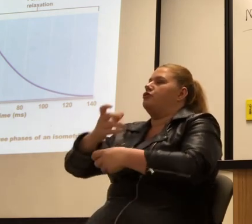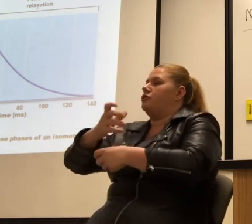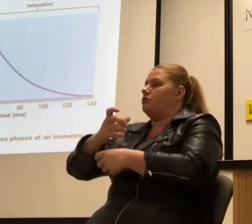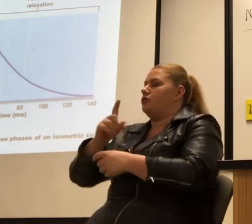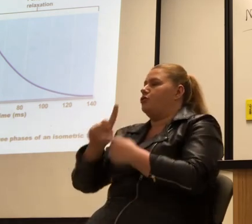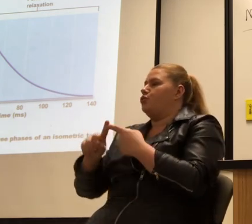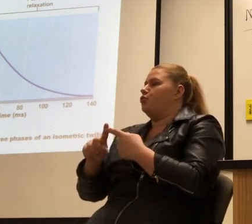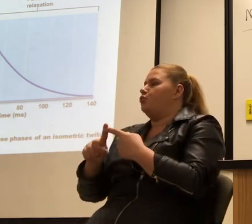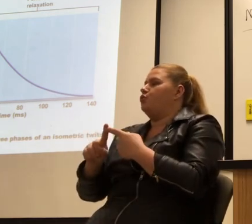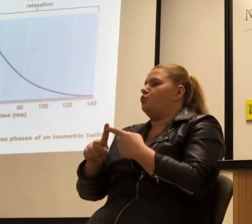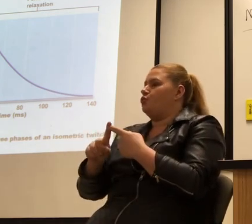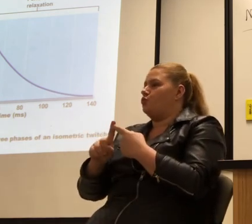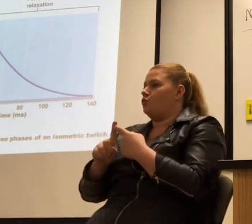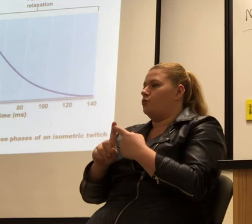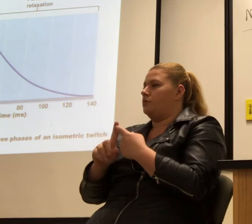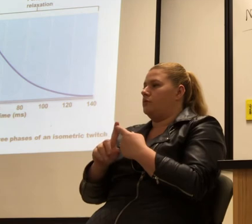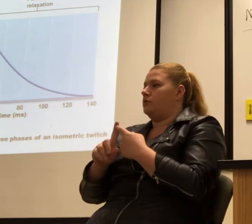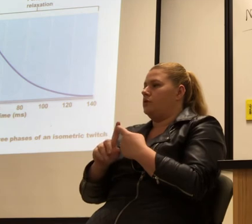to be